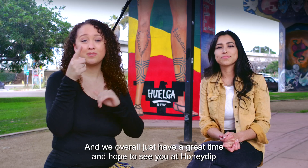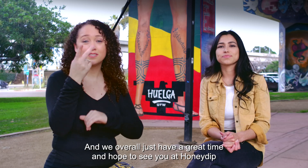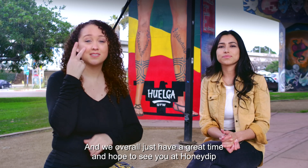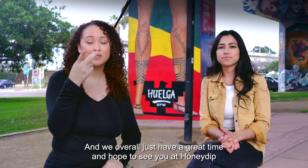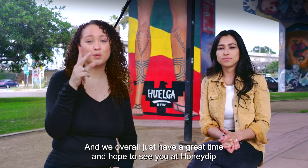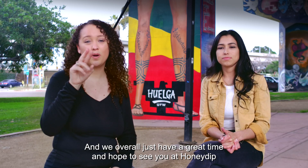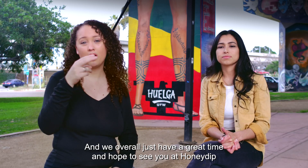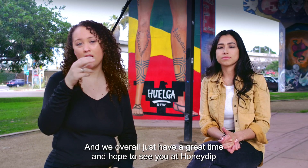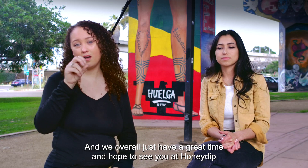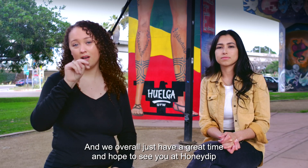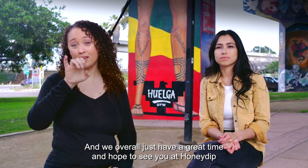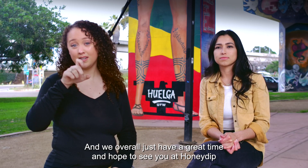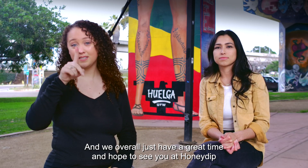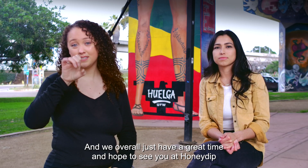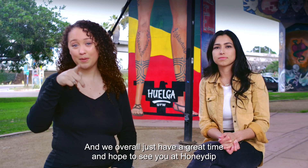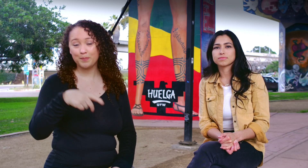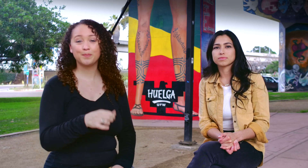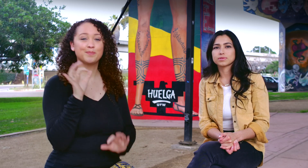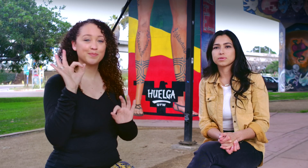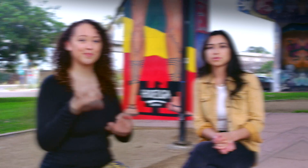Dip.